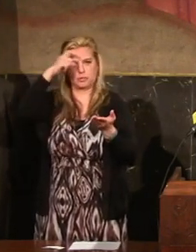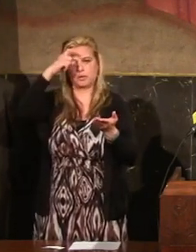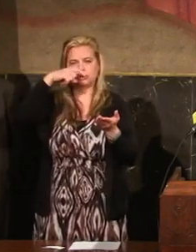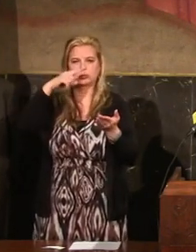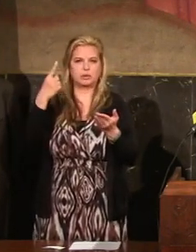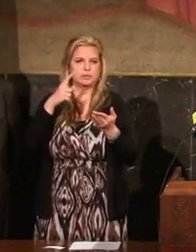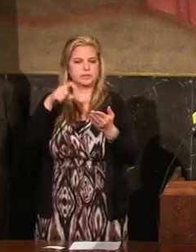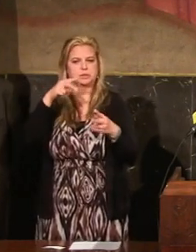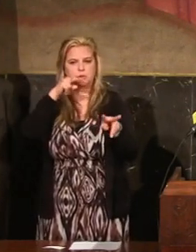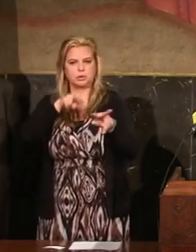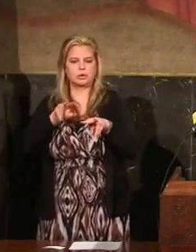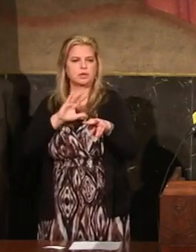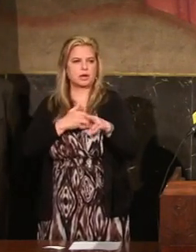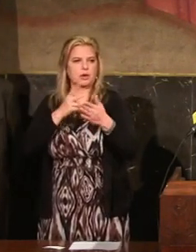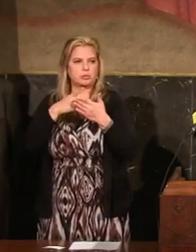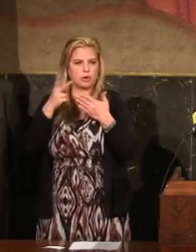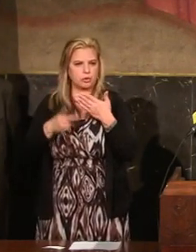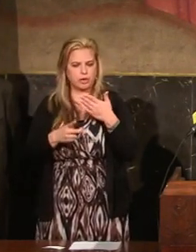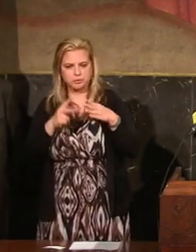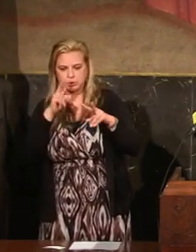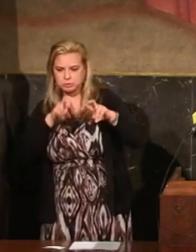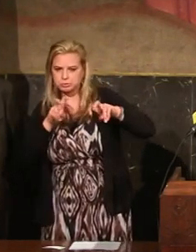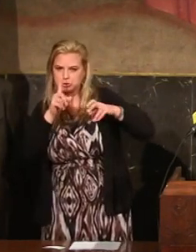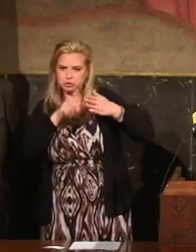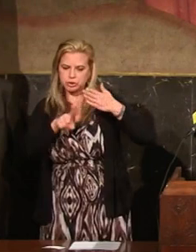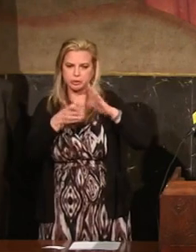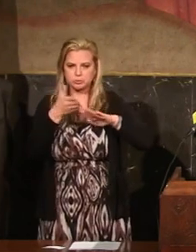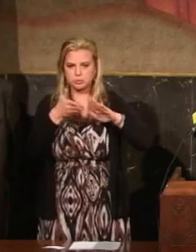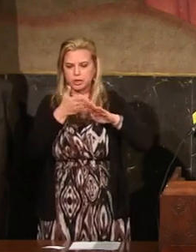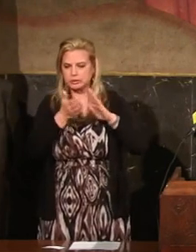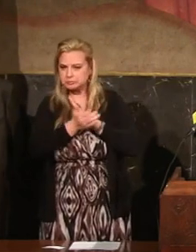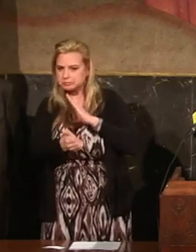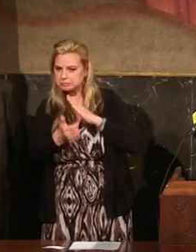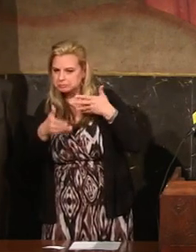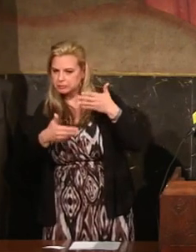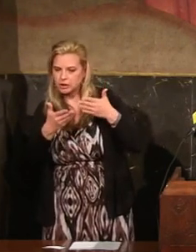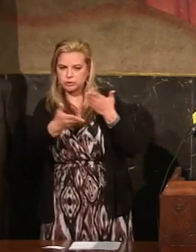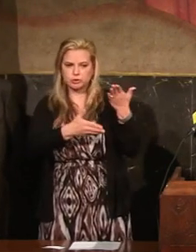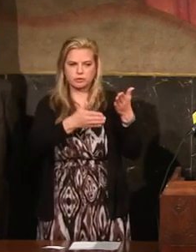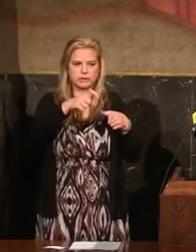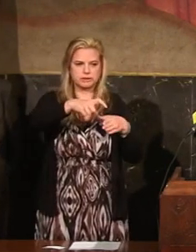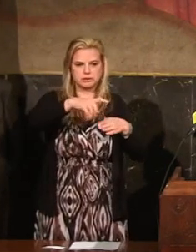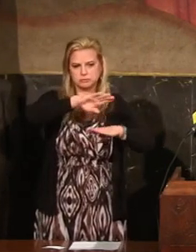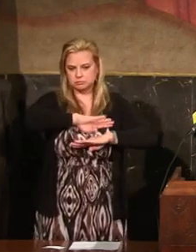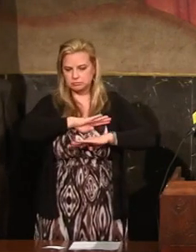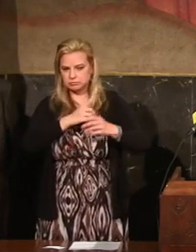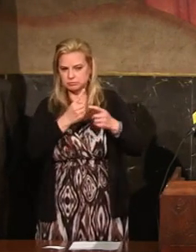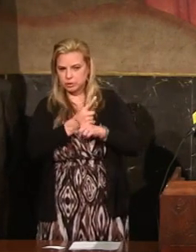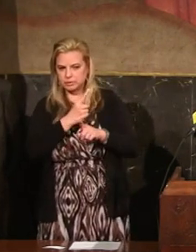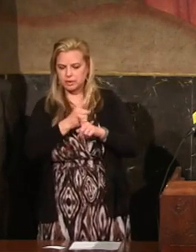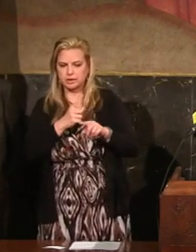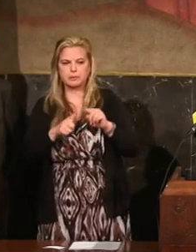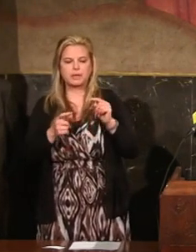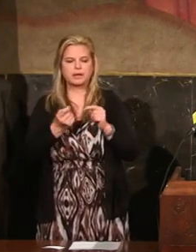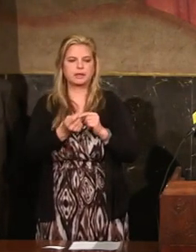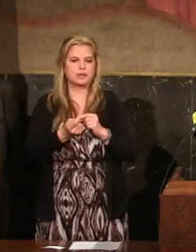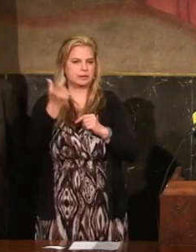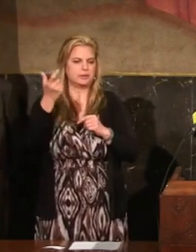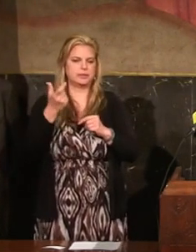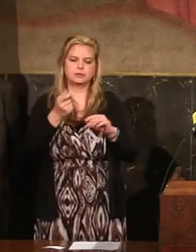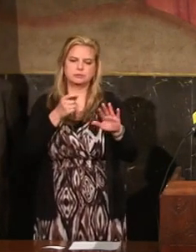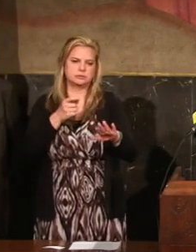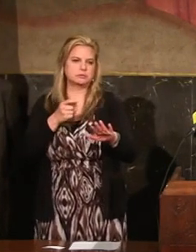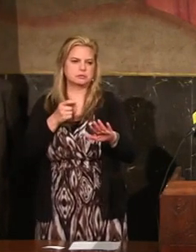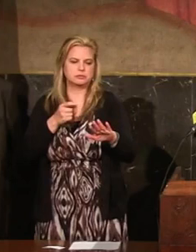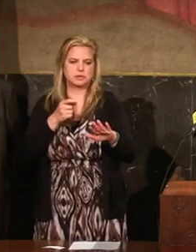always need to look at our programs and are they running efficiently and effectively, are they serving the needs appropriately. But elimination is